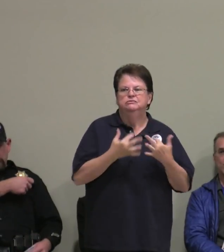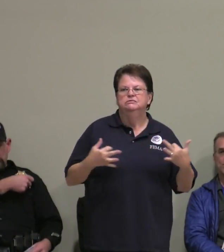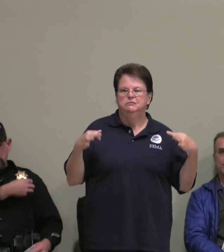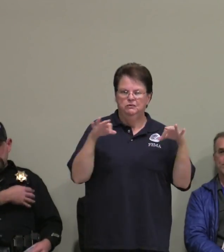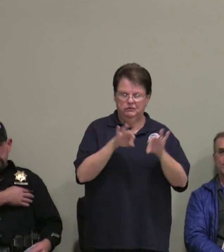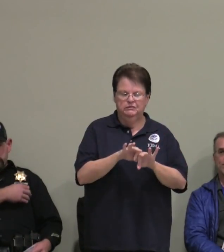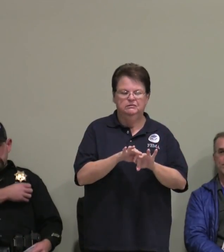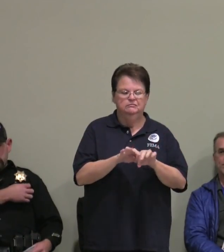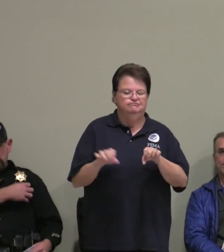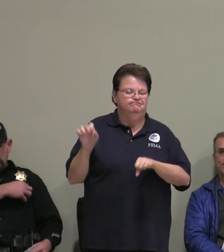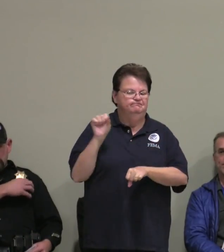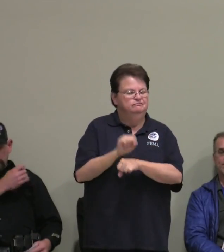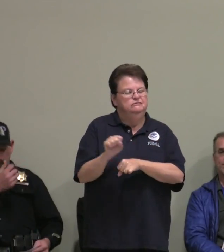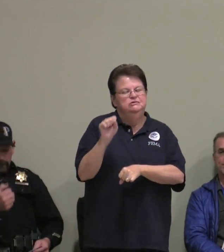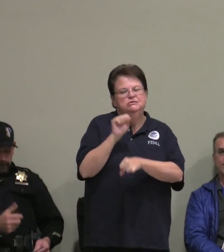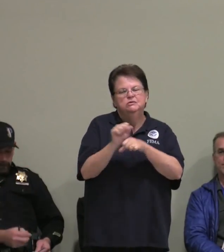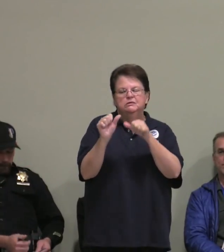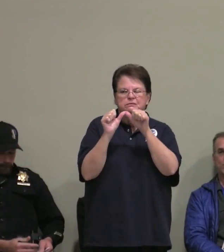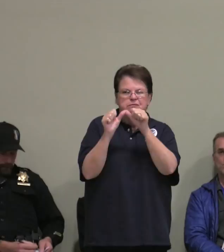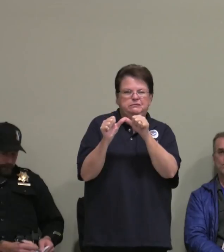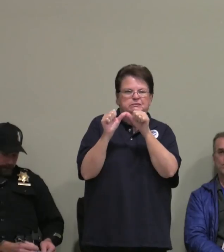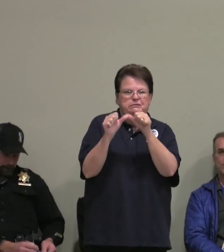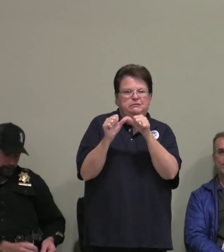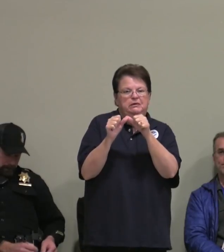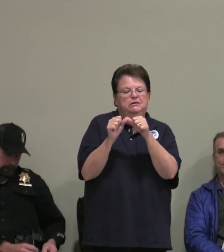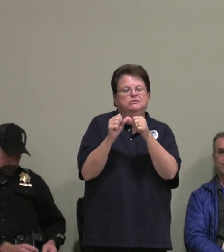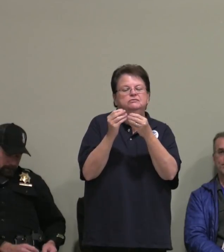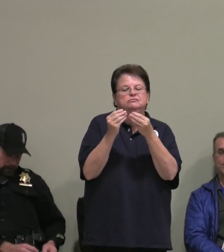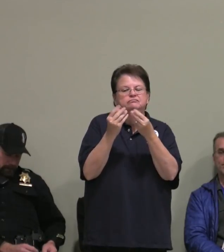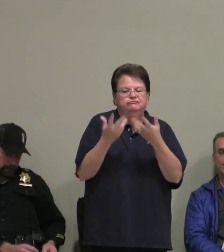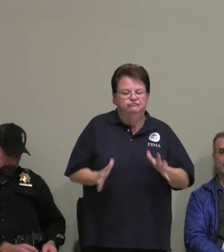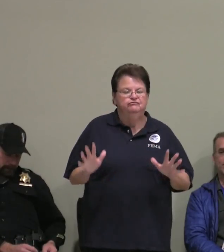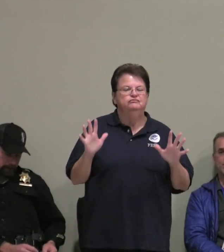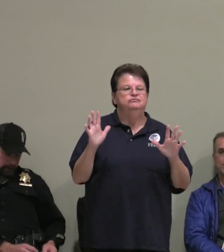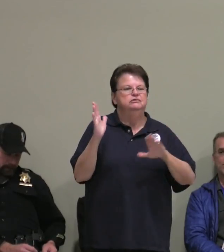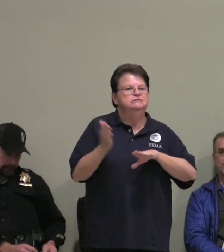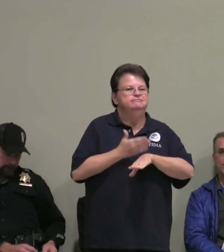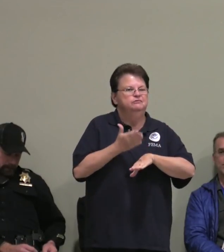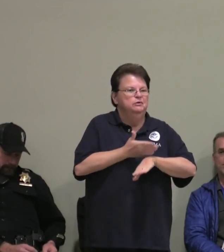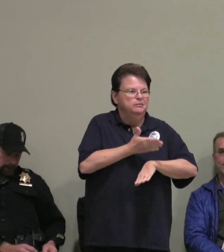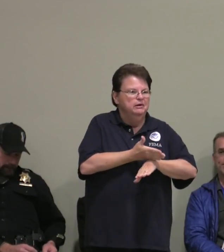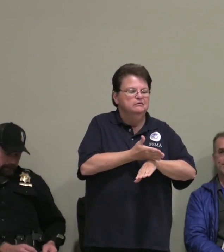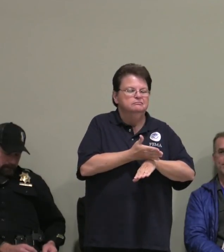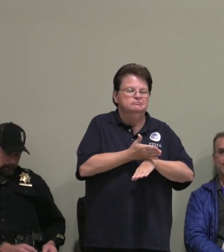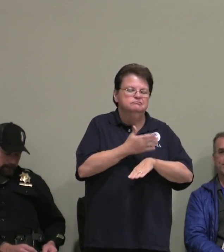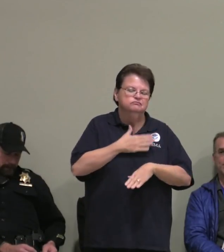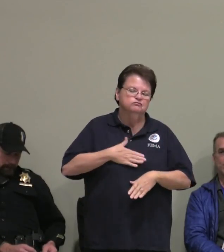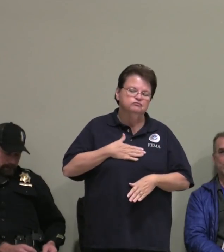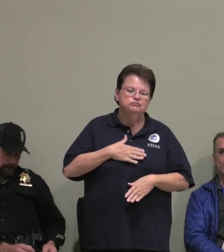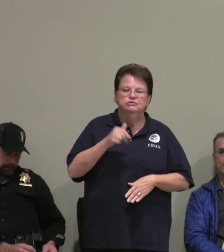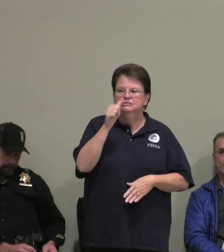working as diligently as possible to finish repairs, and we really appreciate your patience.